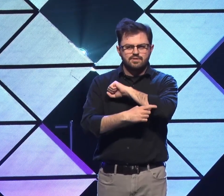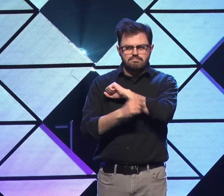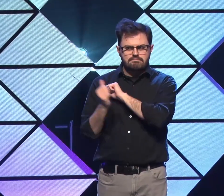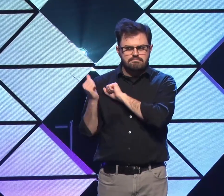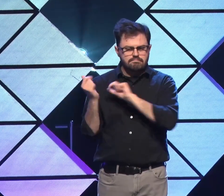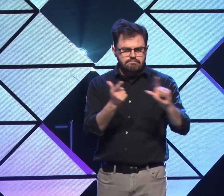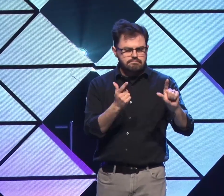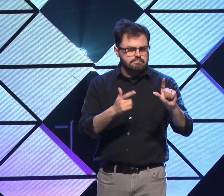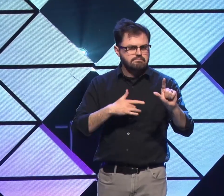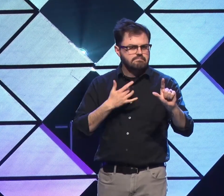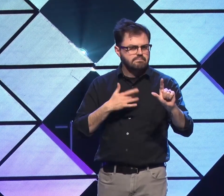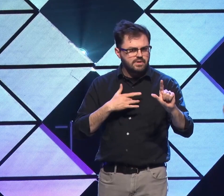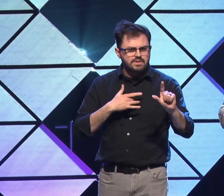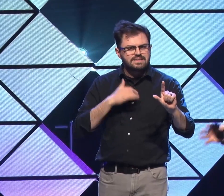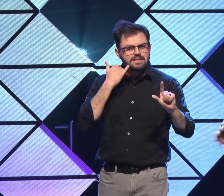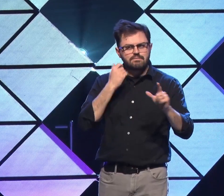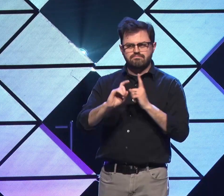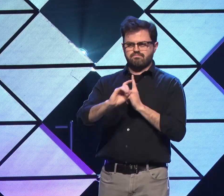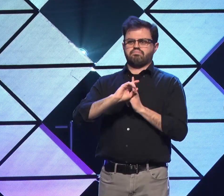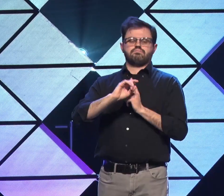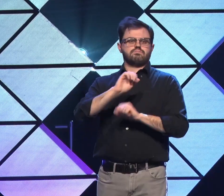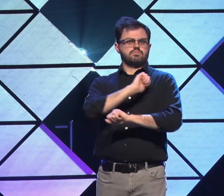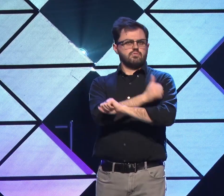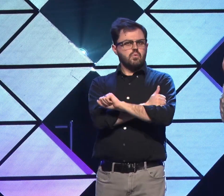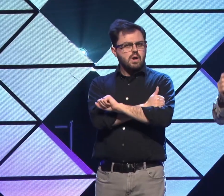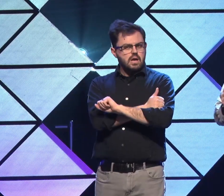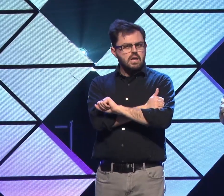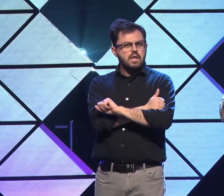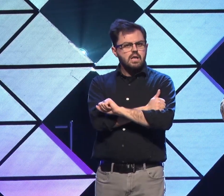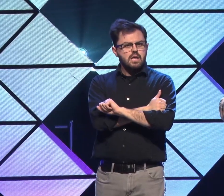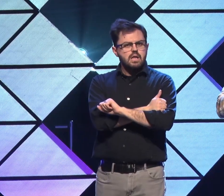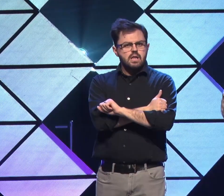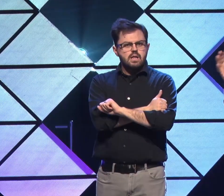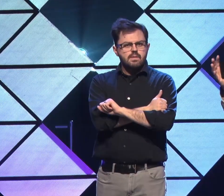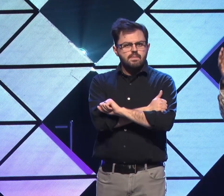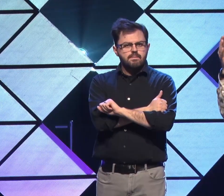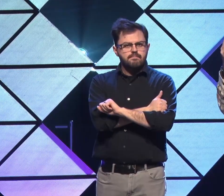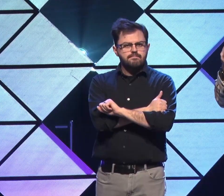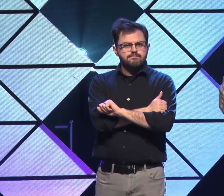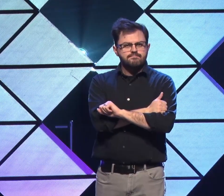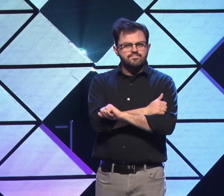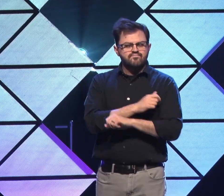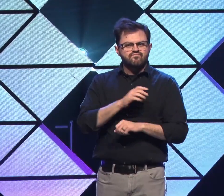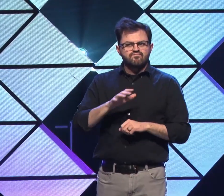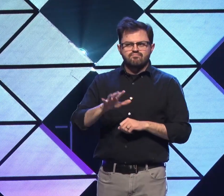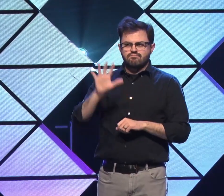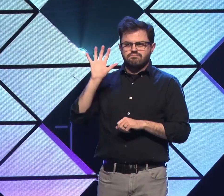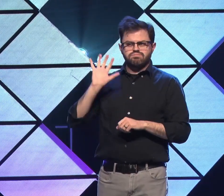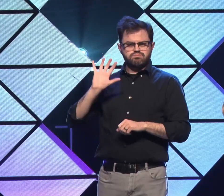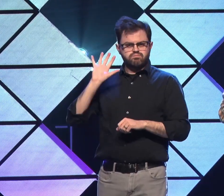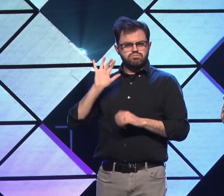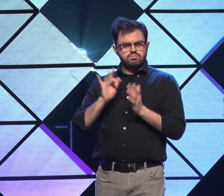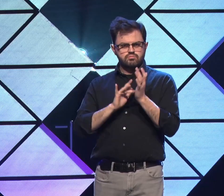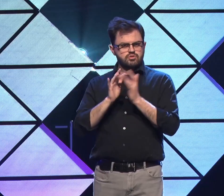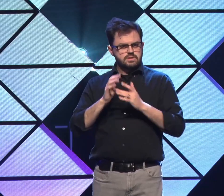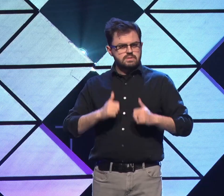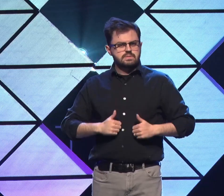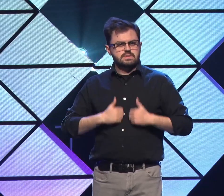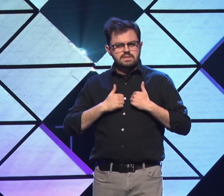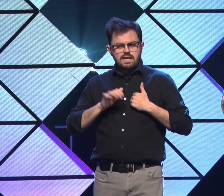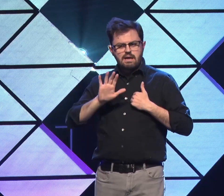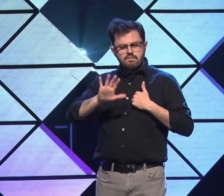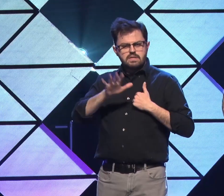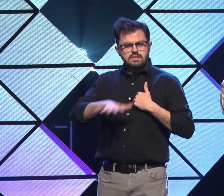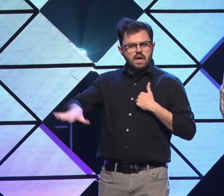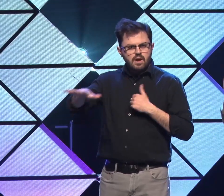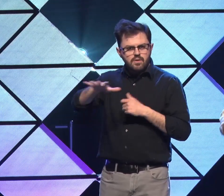of authority given to us, it exists everywhere. It was the temptation for the authority in Jesus's life, in his part of the world, of his